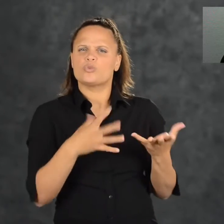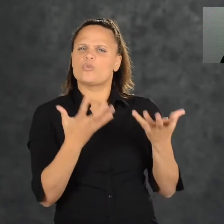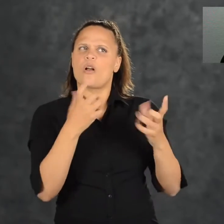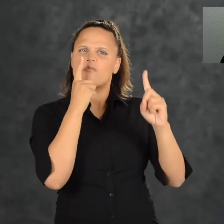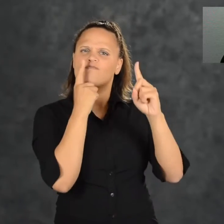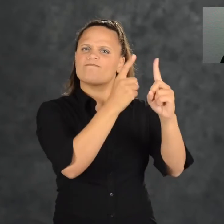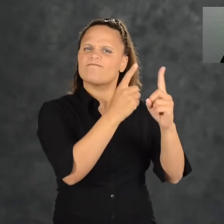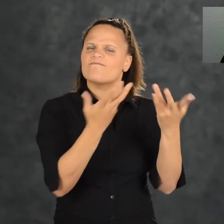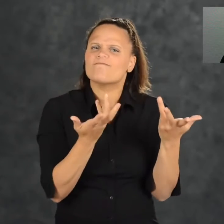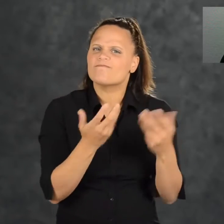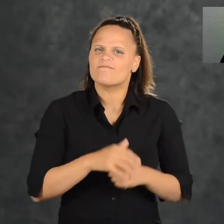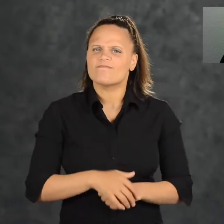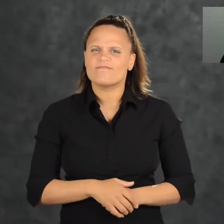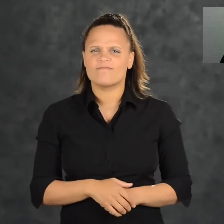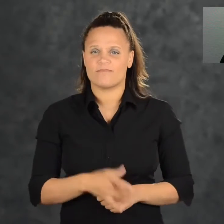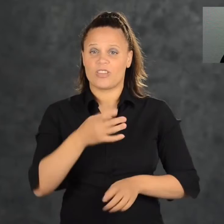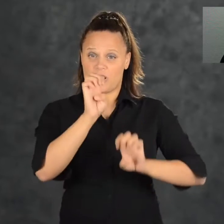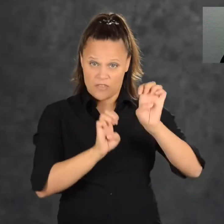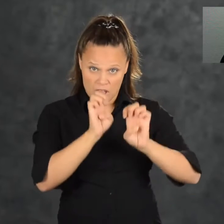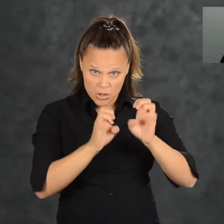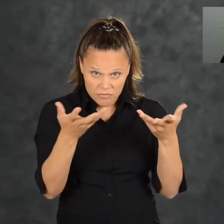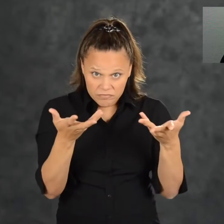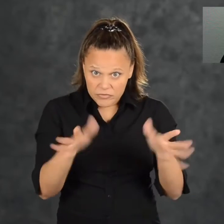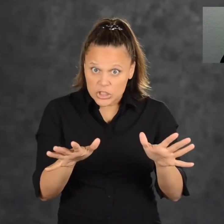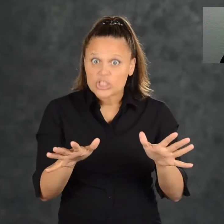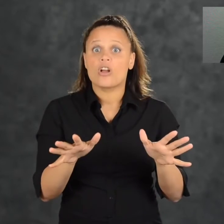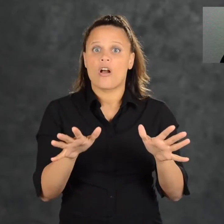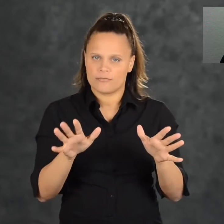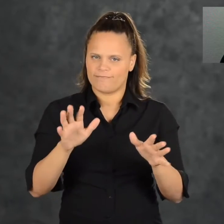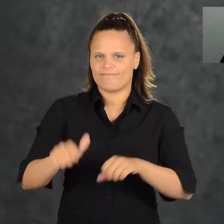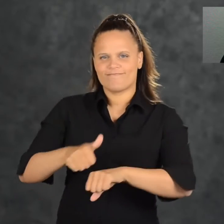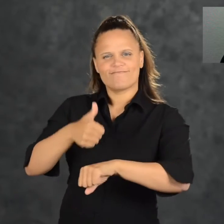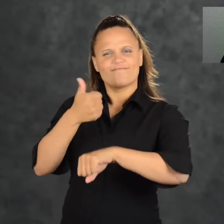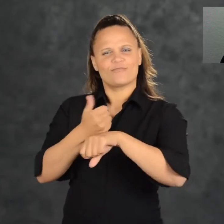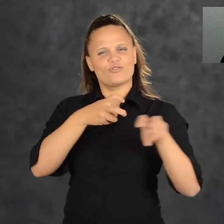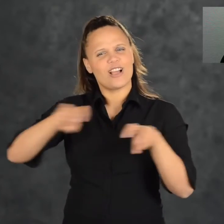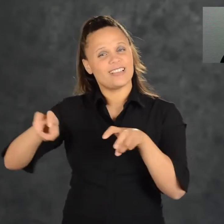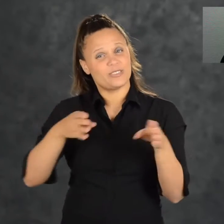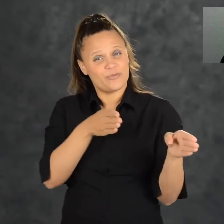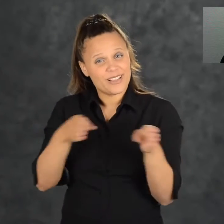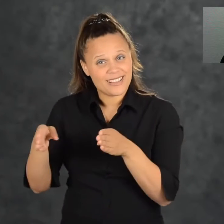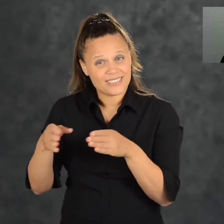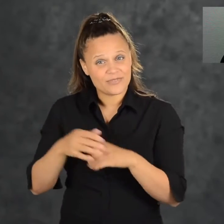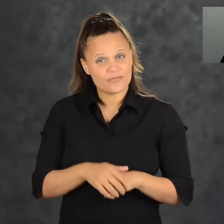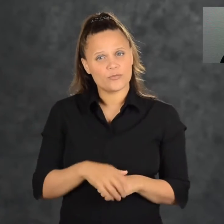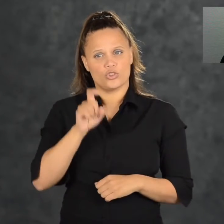basic interests, and what the student is envisioning for their goals. When this evaluation is